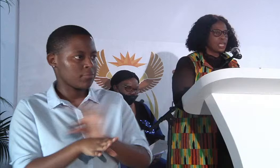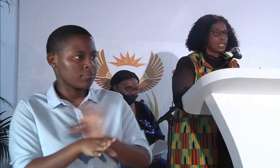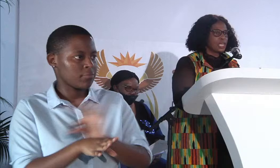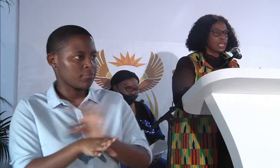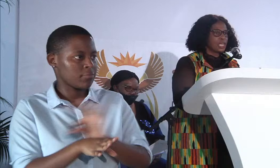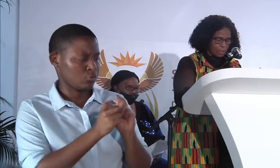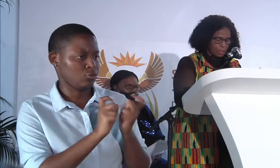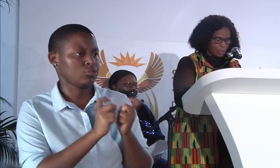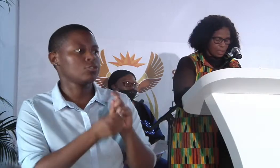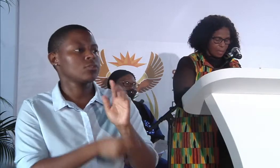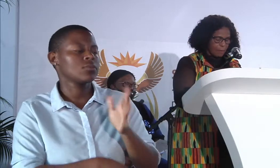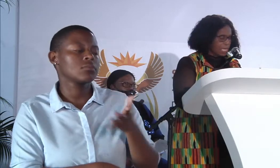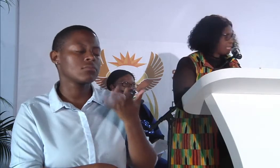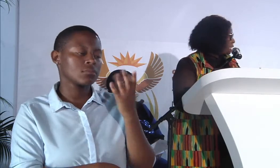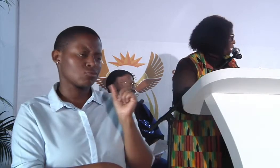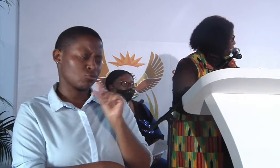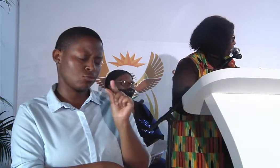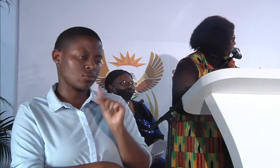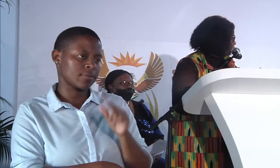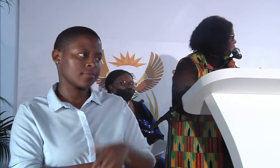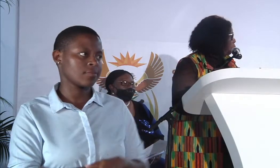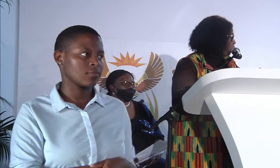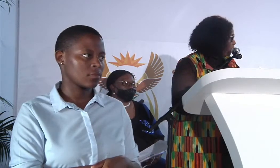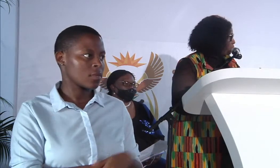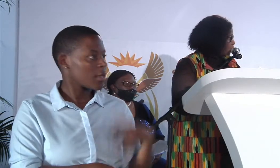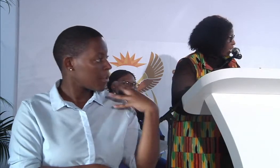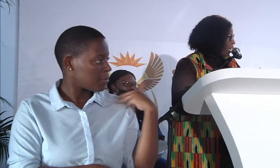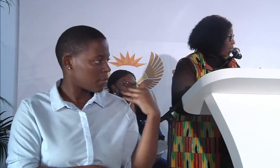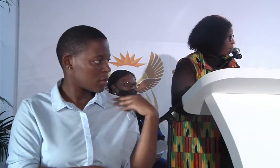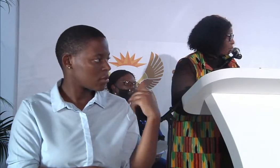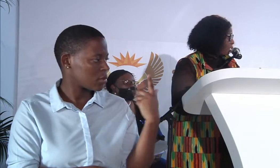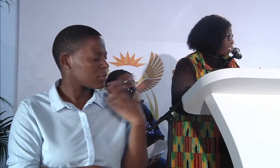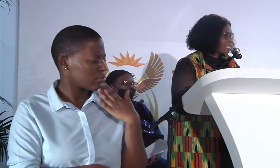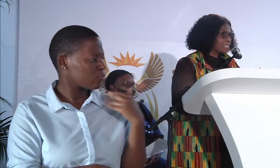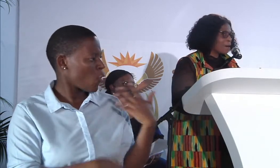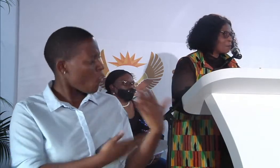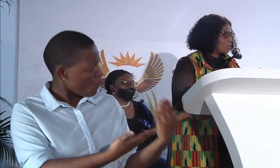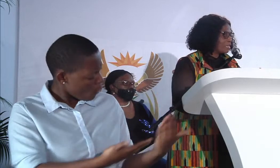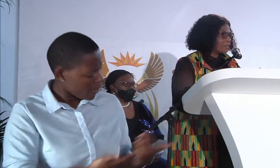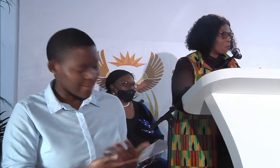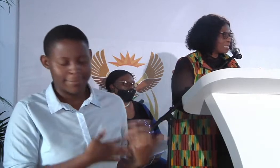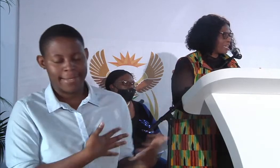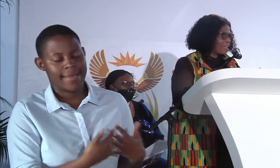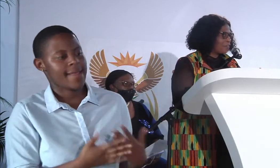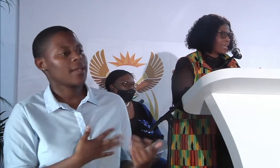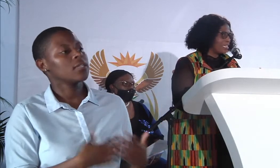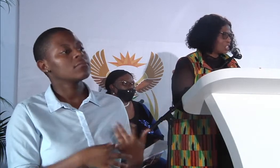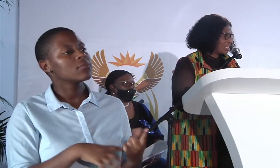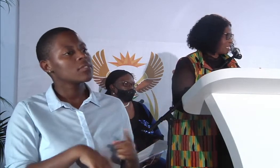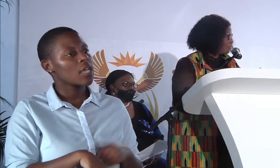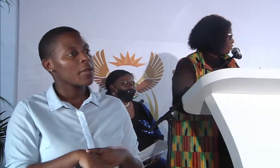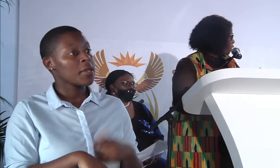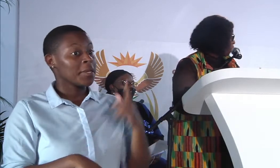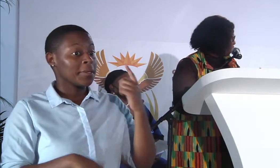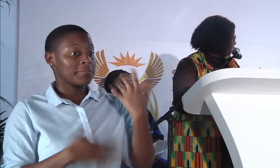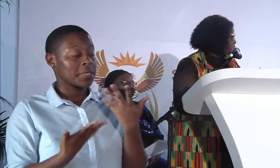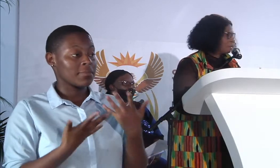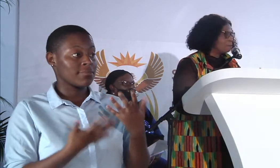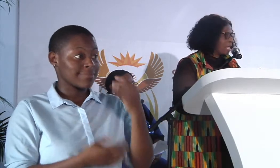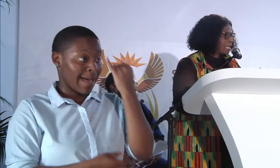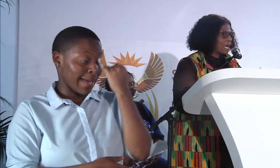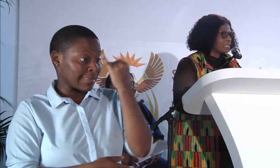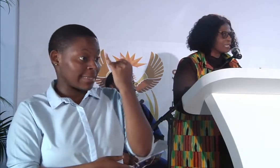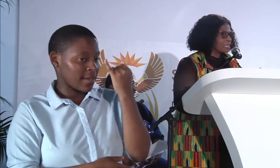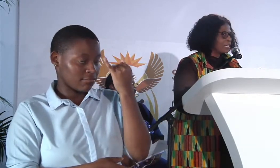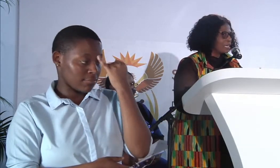very soon. Minister, you are always welcome. Just come with whatever initiative which will